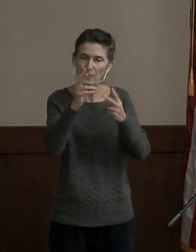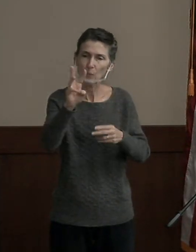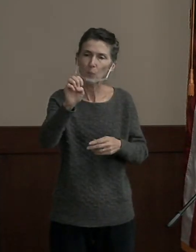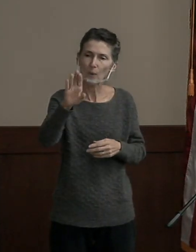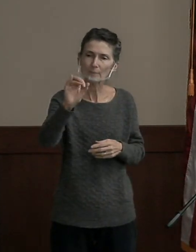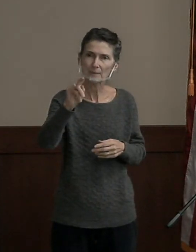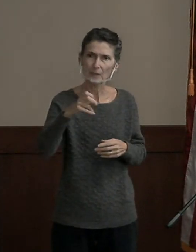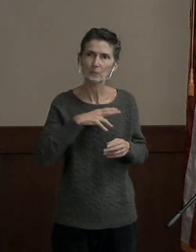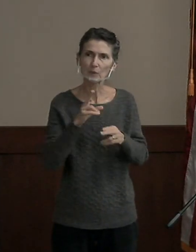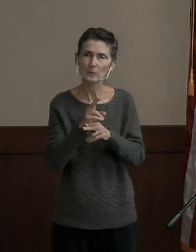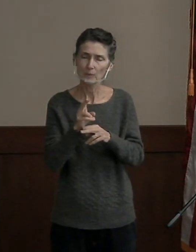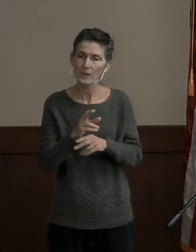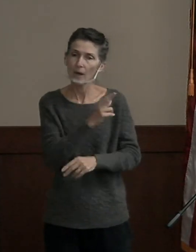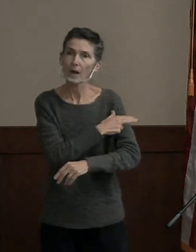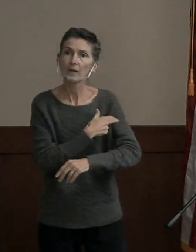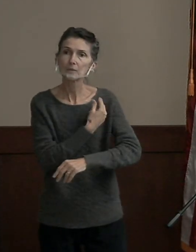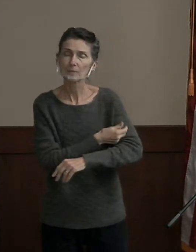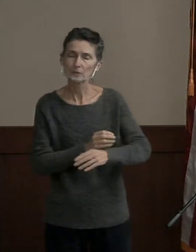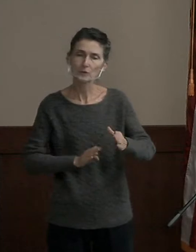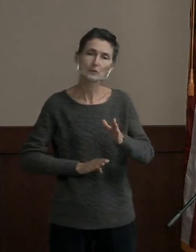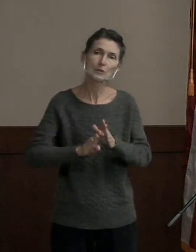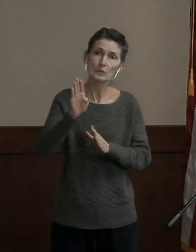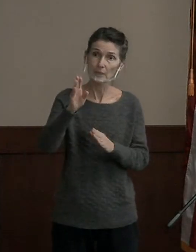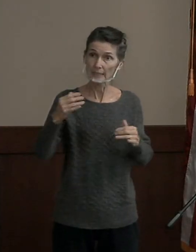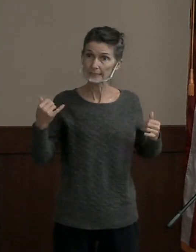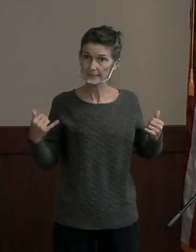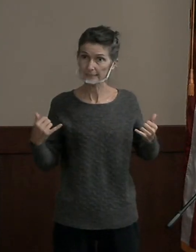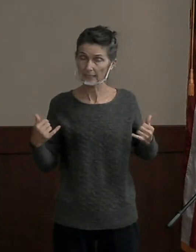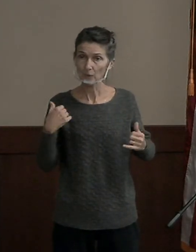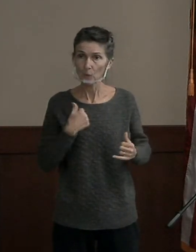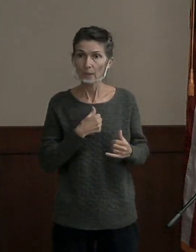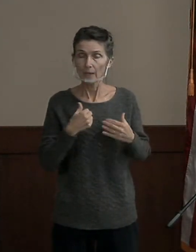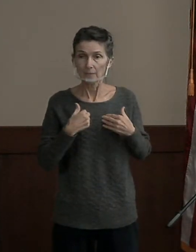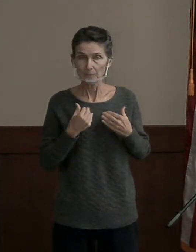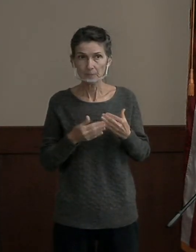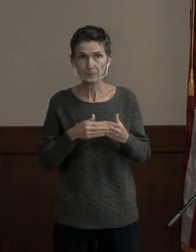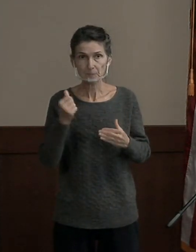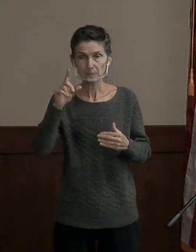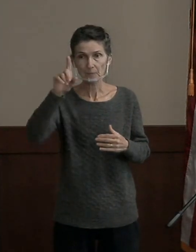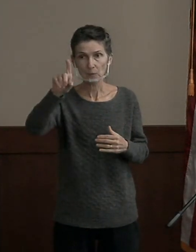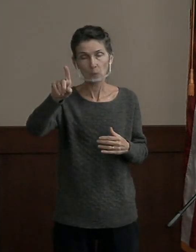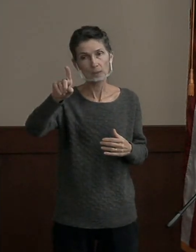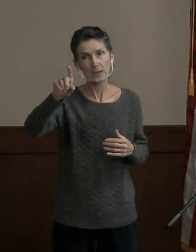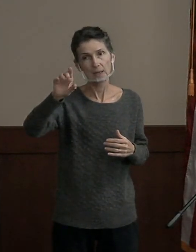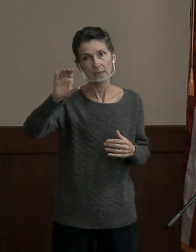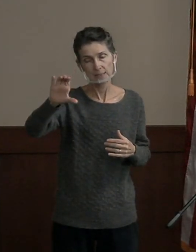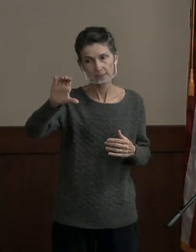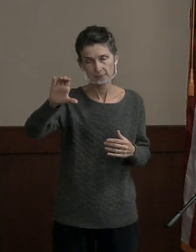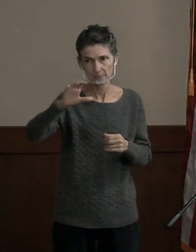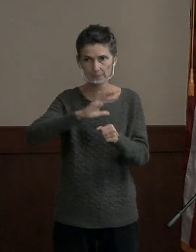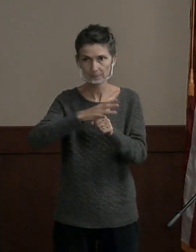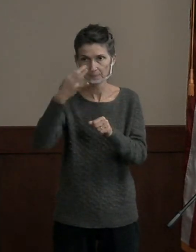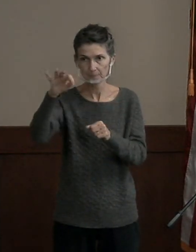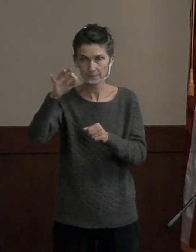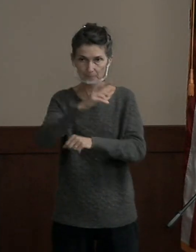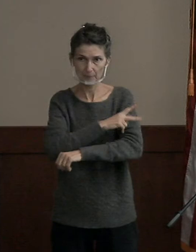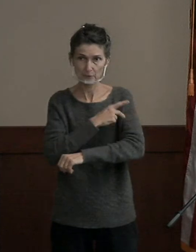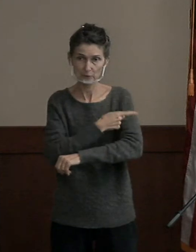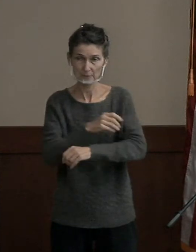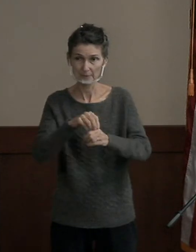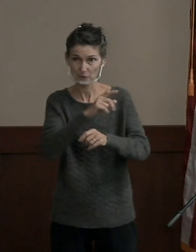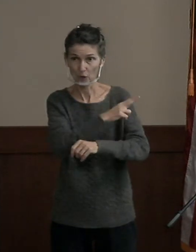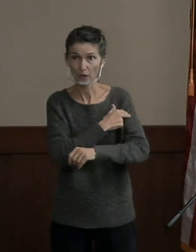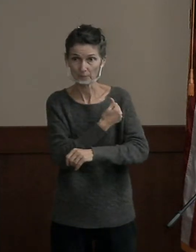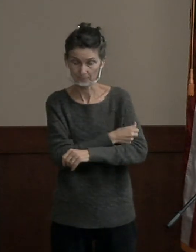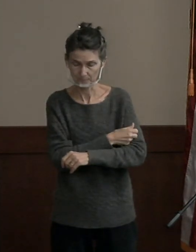using. Hospital surge. So today, we have almost 100 COVID-19 patients in the